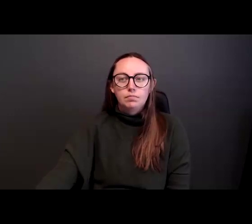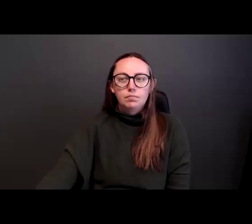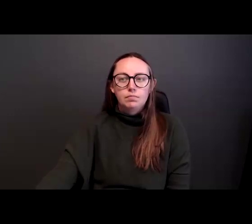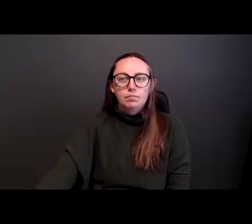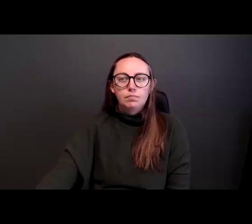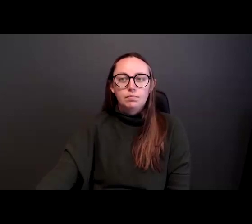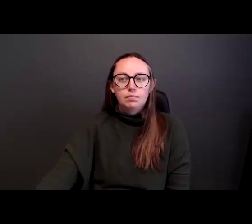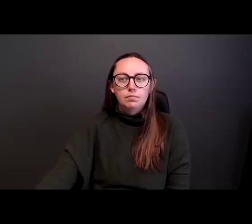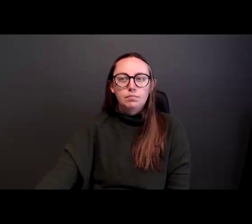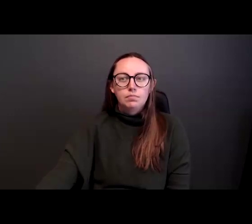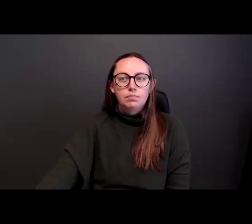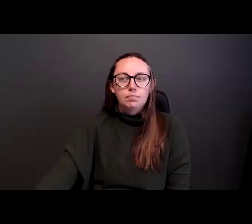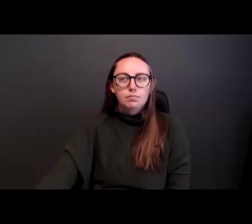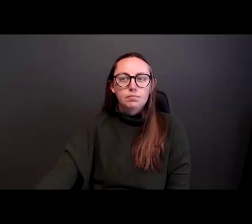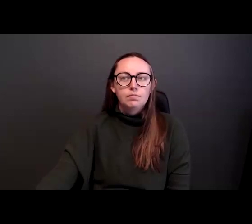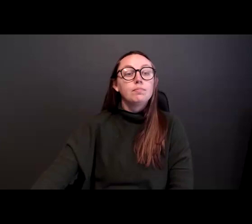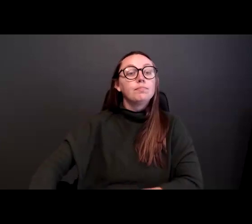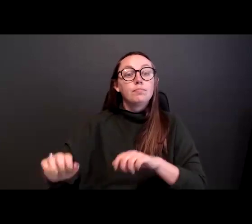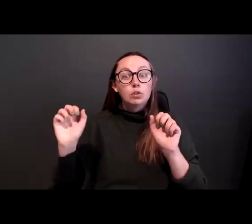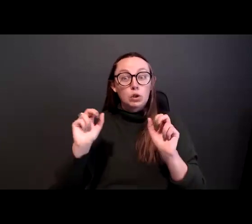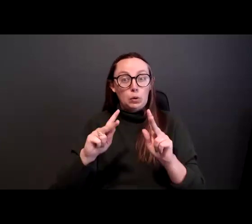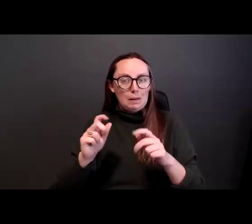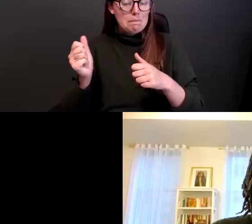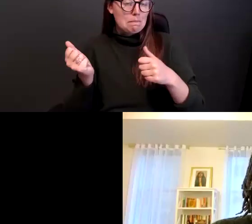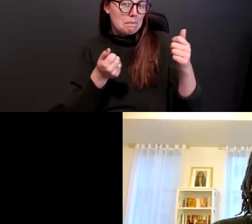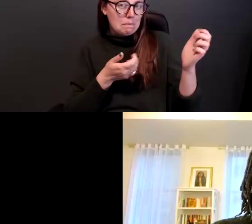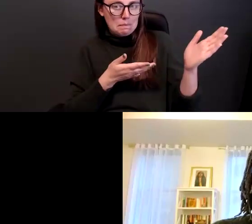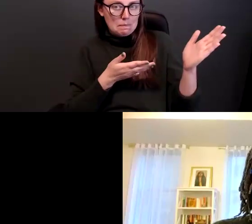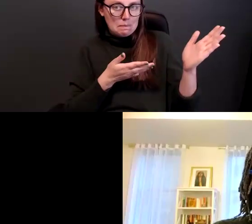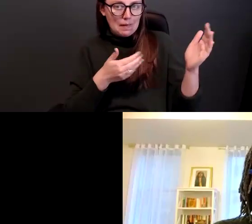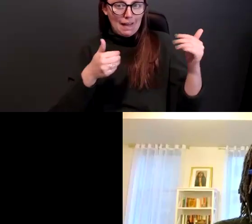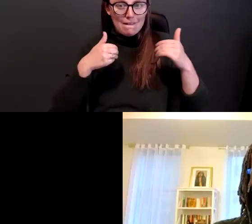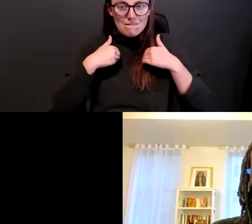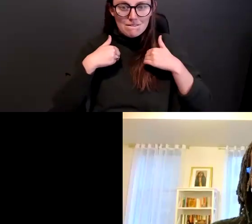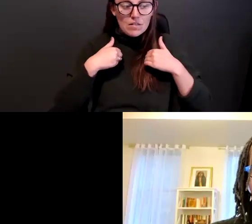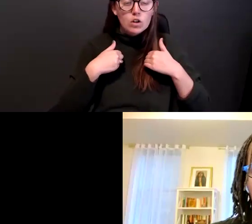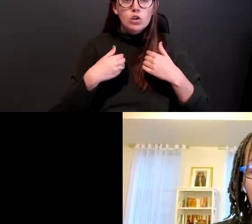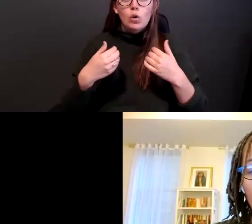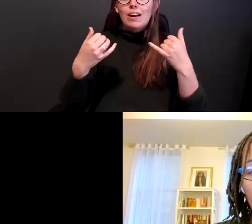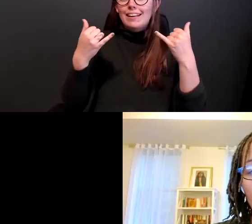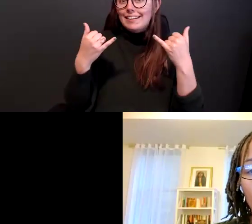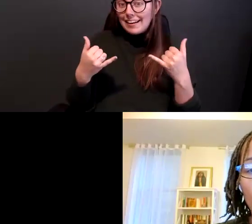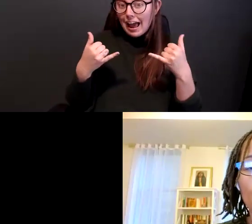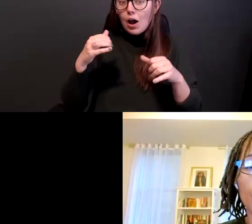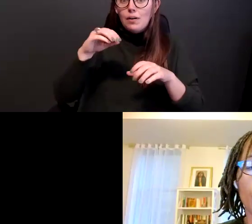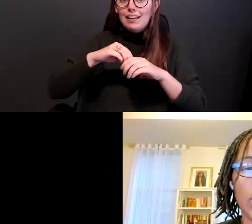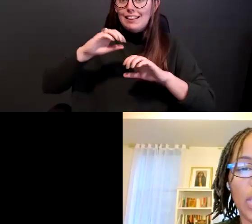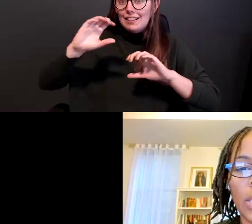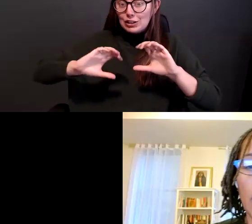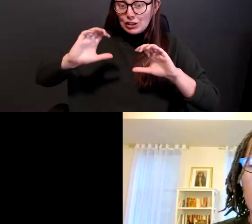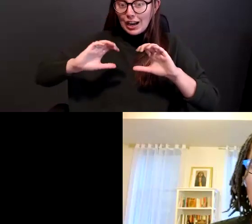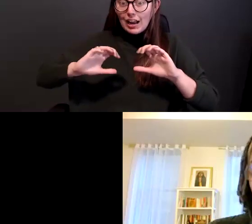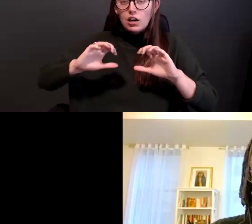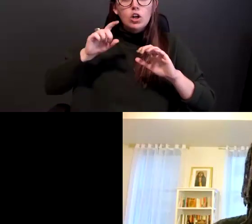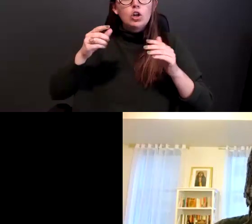Okay. So we got it right there. So I want you all to drop in the chat who you